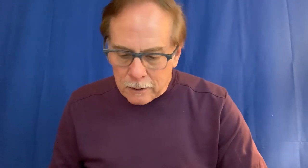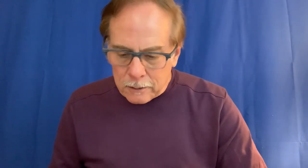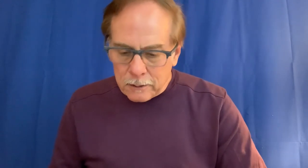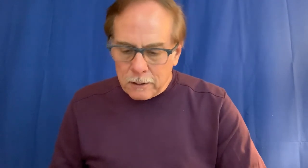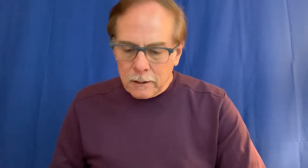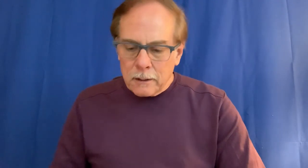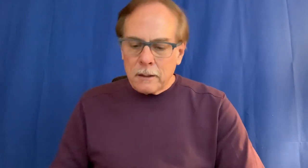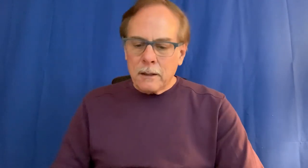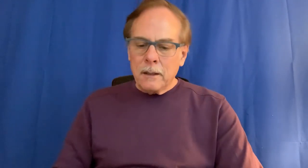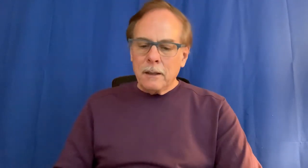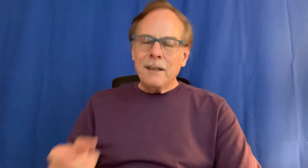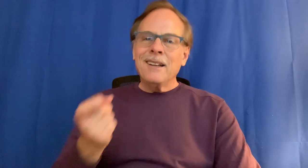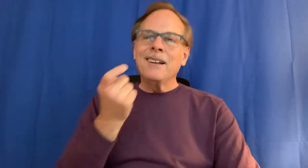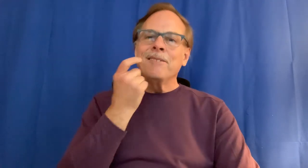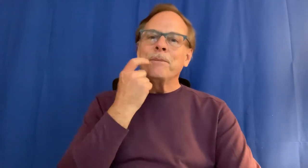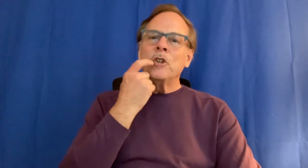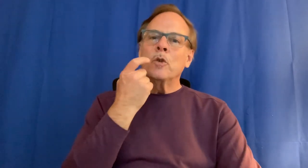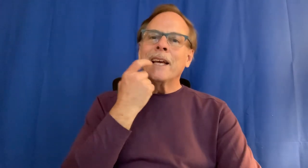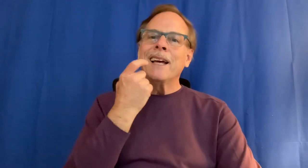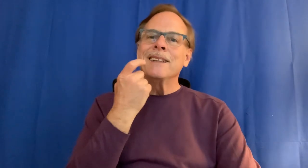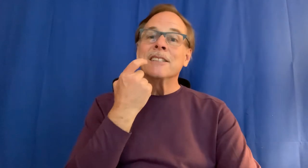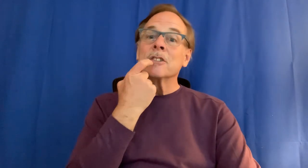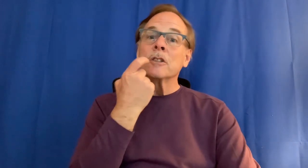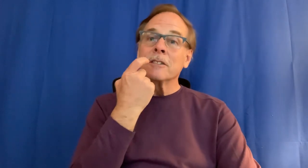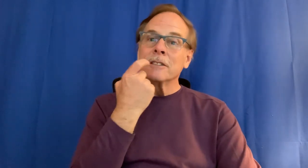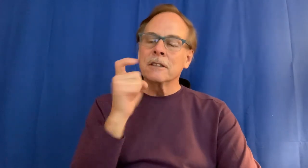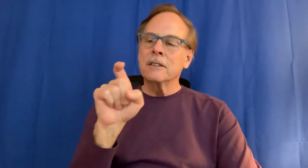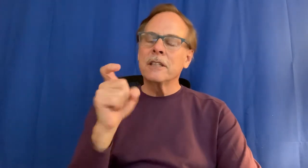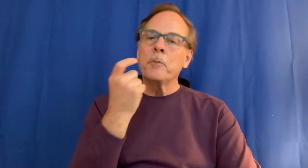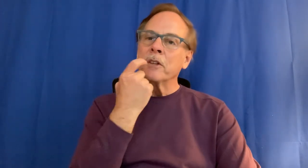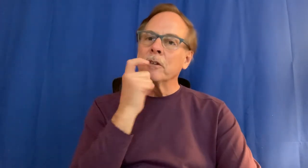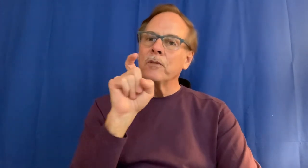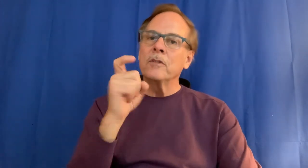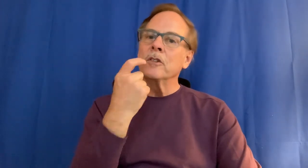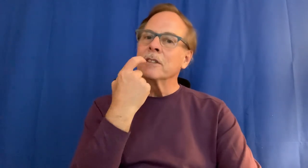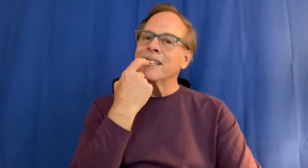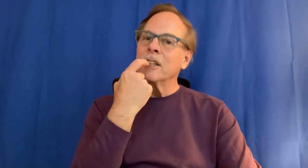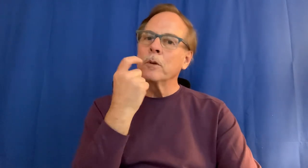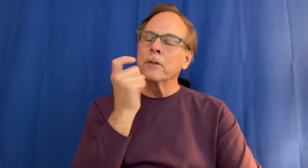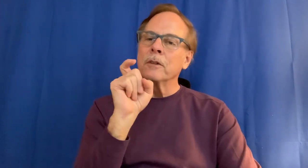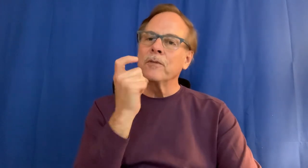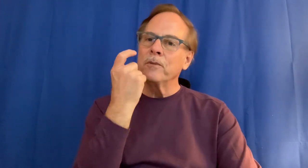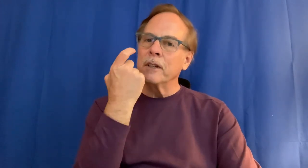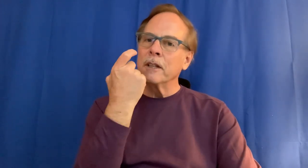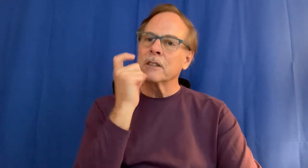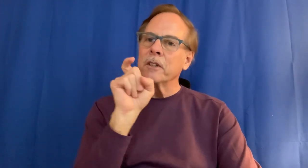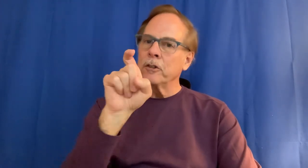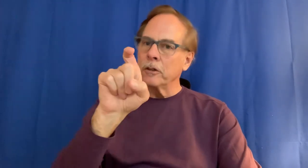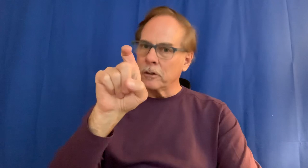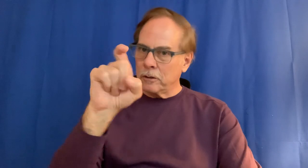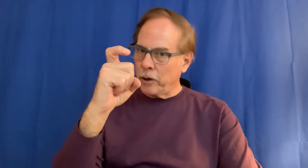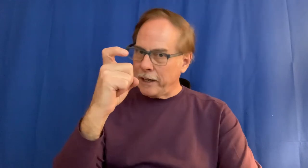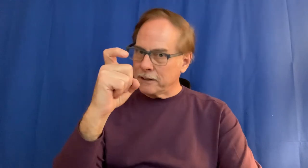Dentist. You can, this is also the tapping your teeth with your index finger, your X